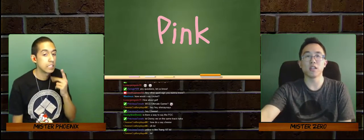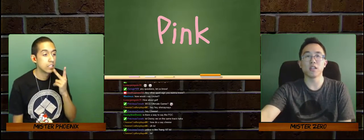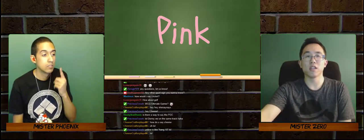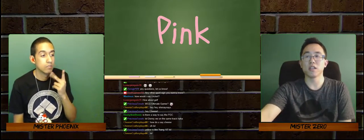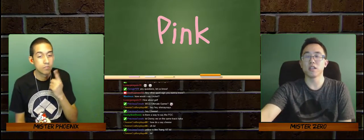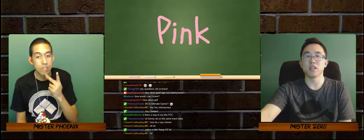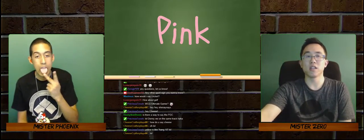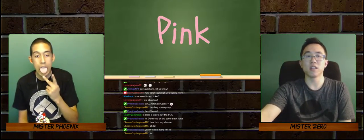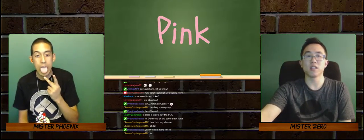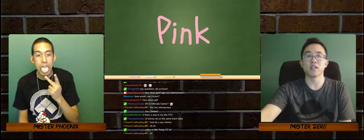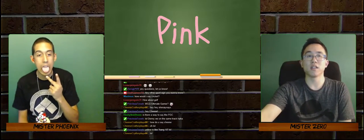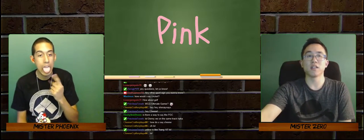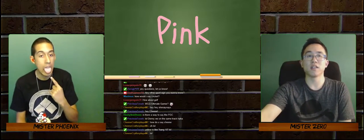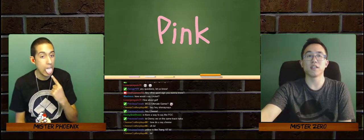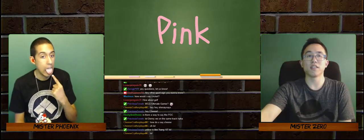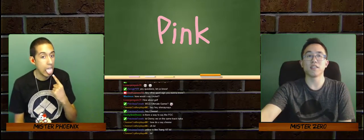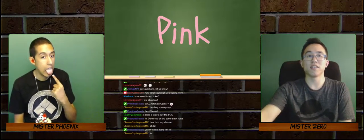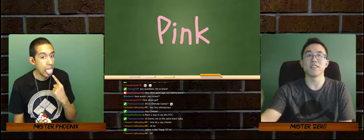Pink.